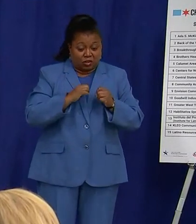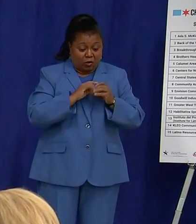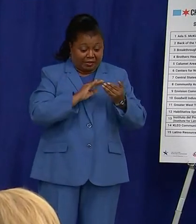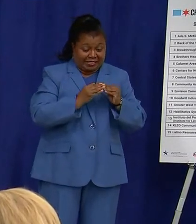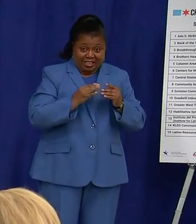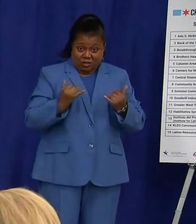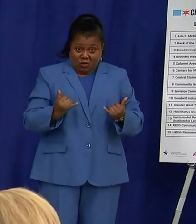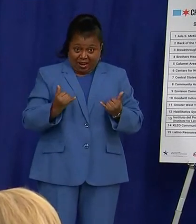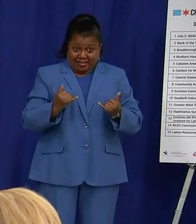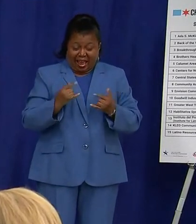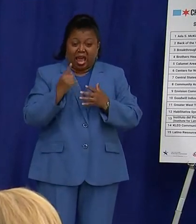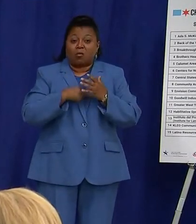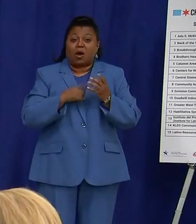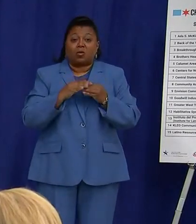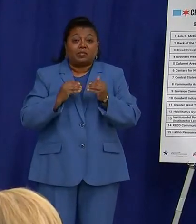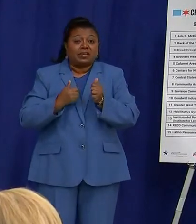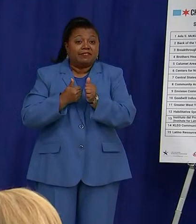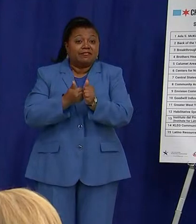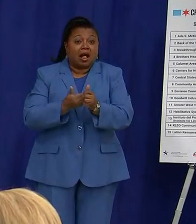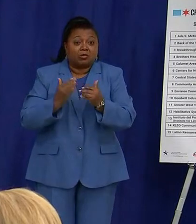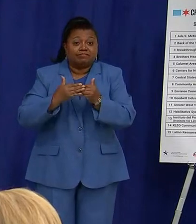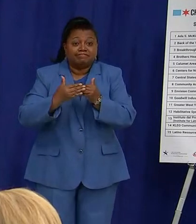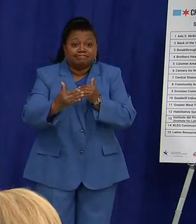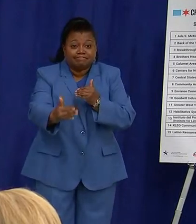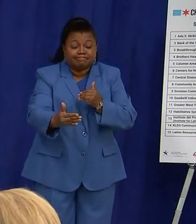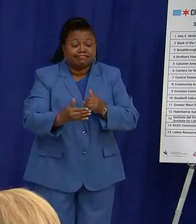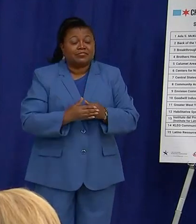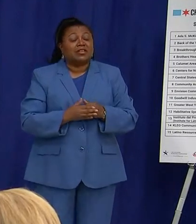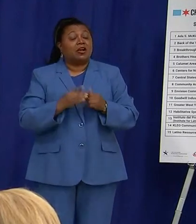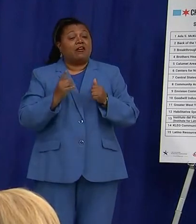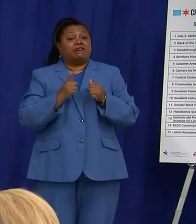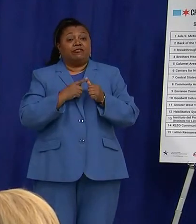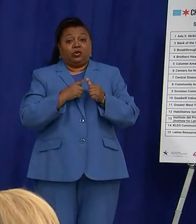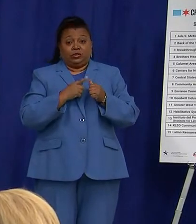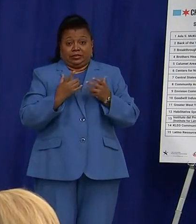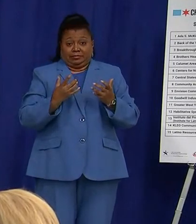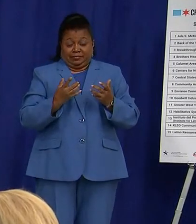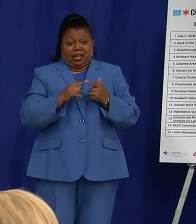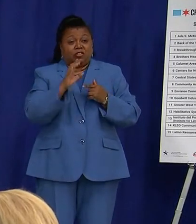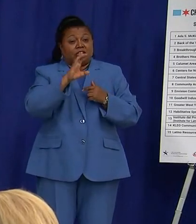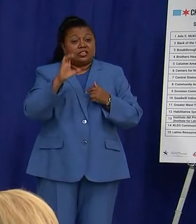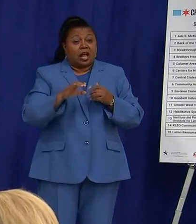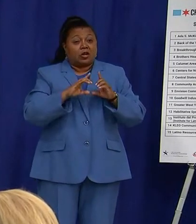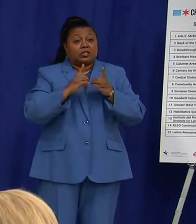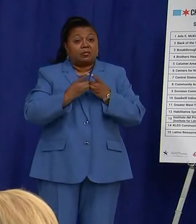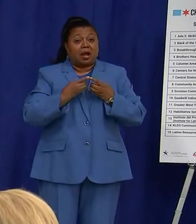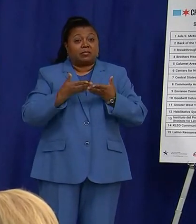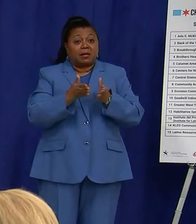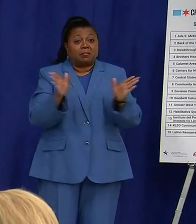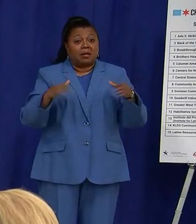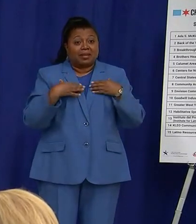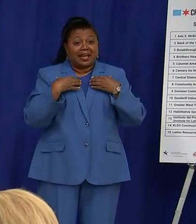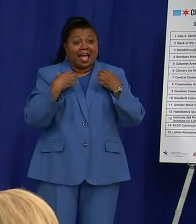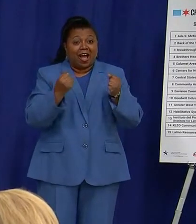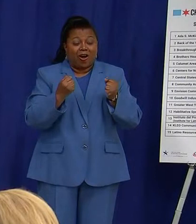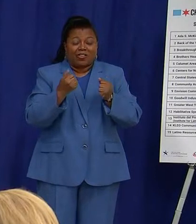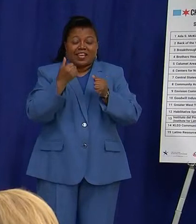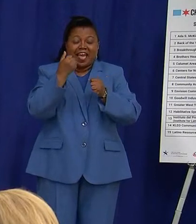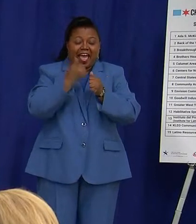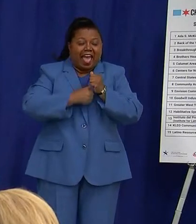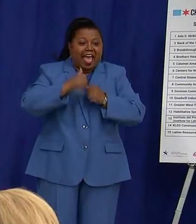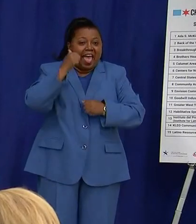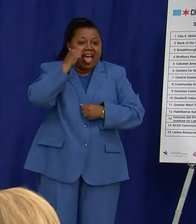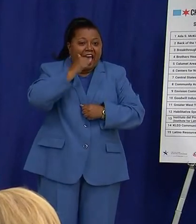as a city right now and what we'll be following going forward. So first of all, the Chicago Department of Public Health